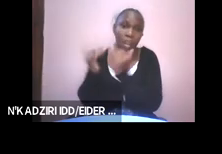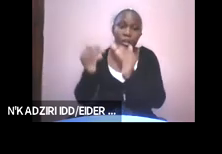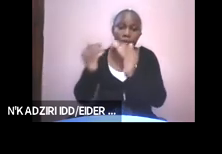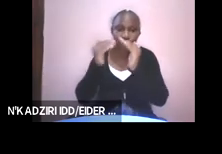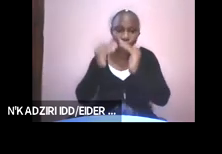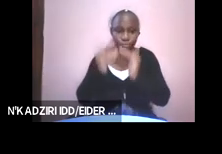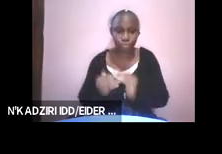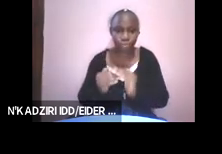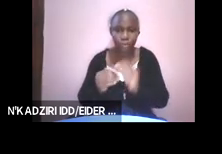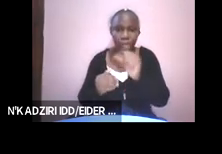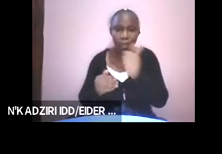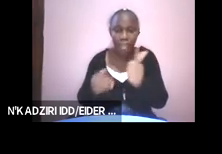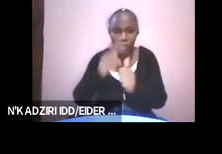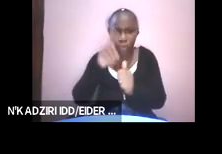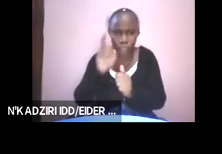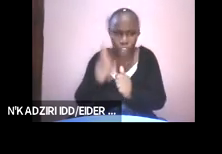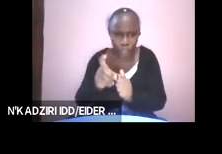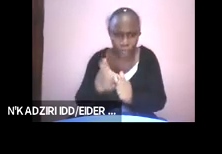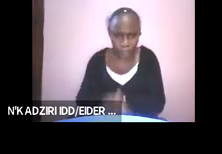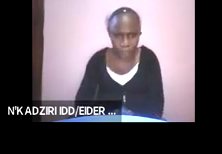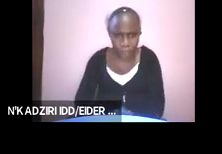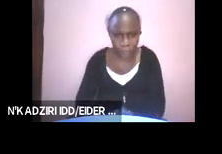last question, no, not the semi-last question.